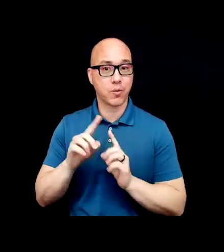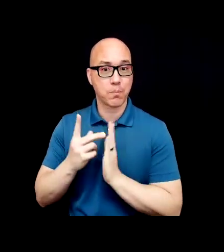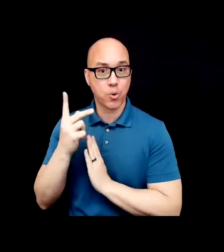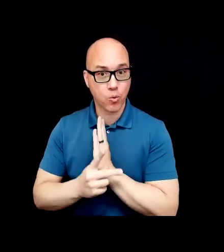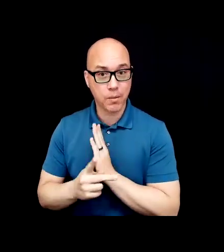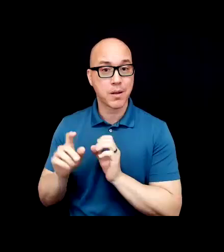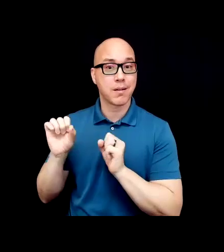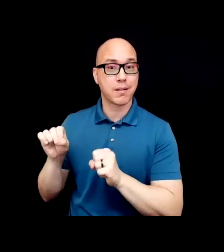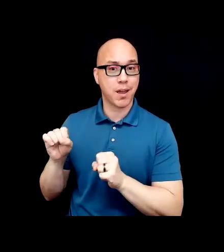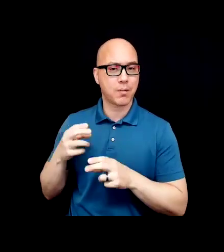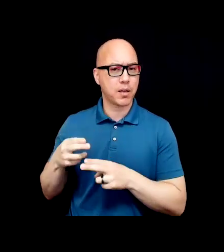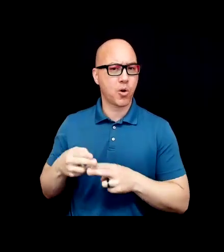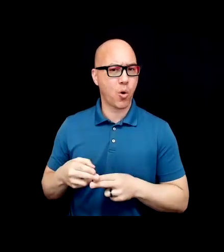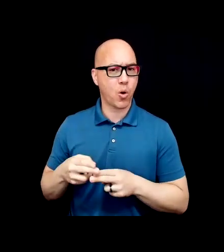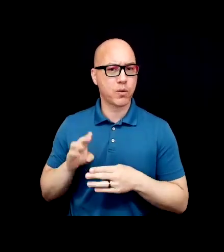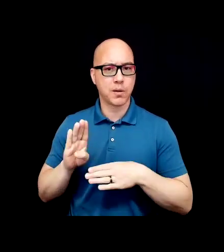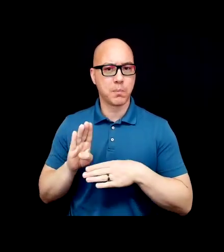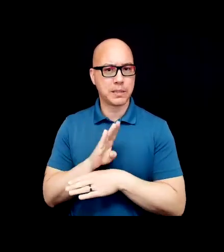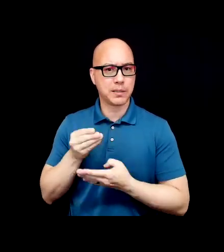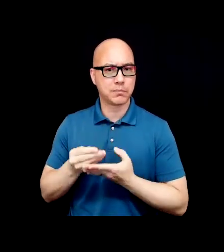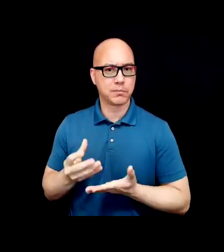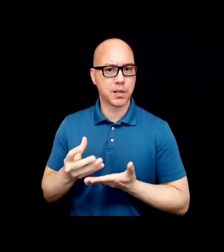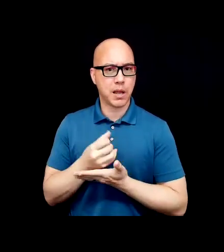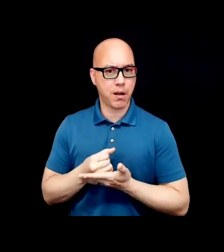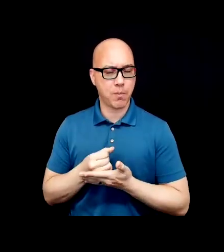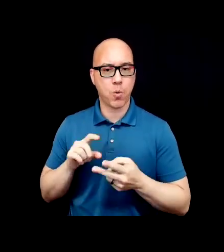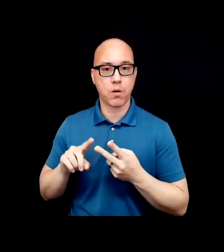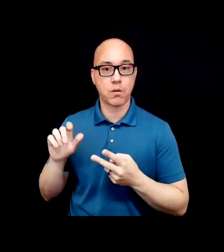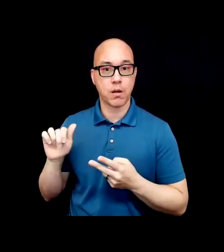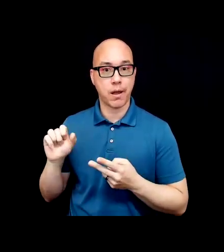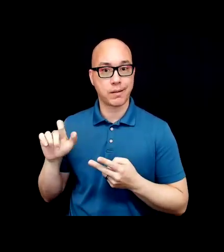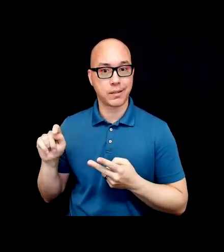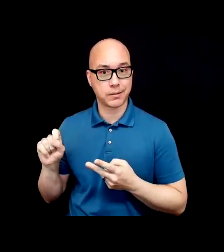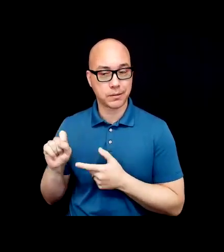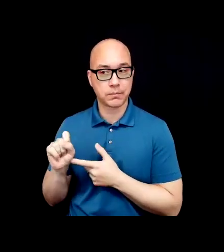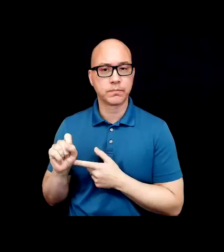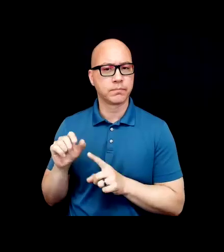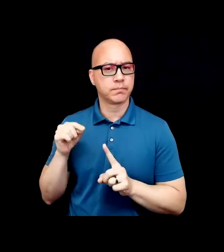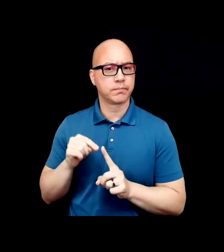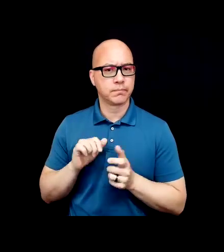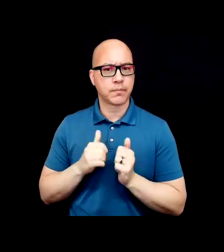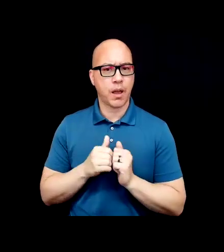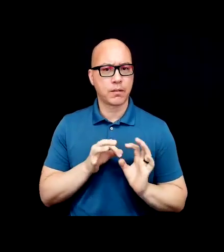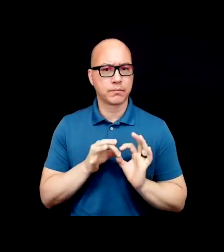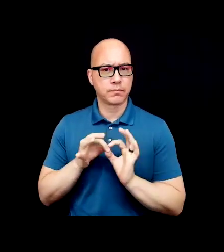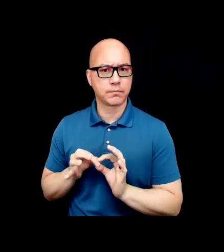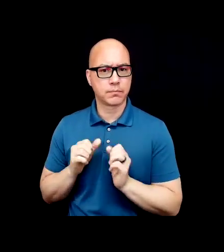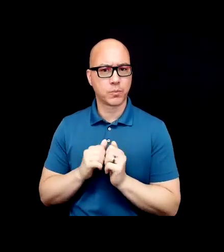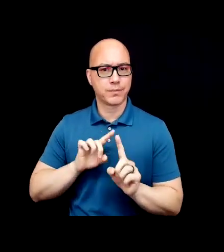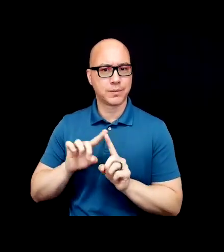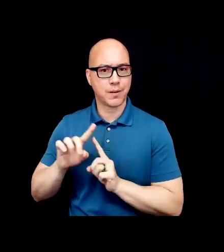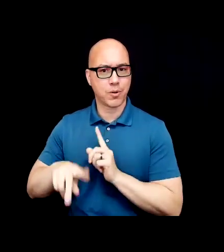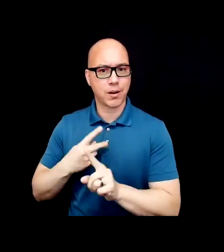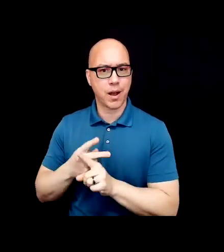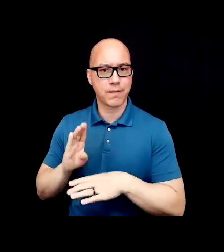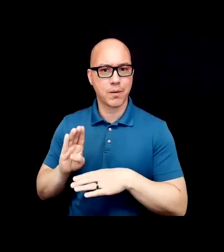as business income and assets, and how those work with different types of business entities, well,